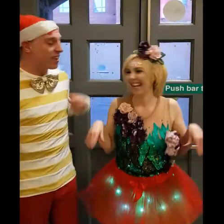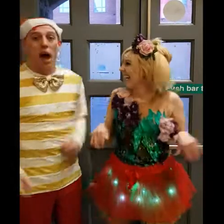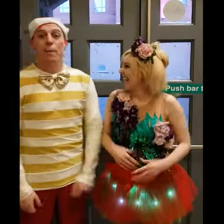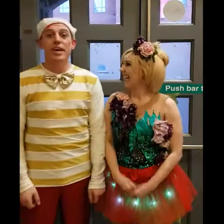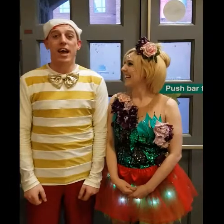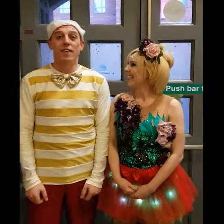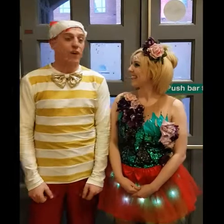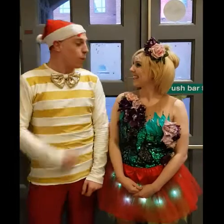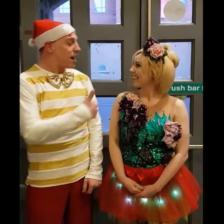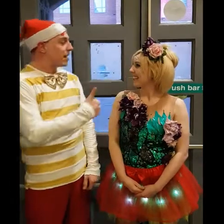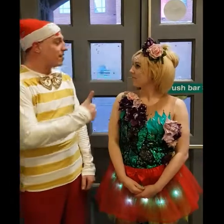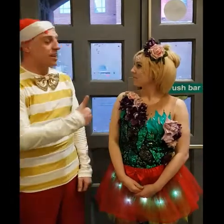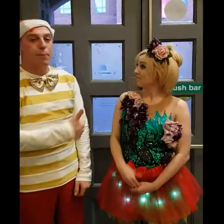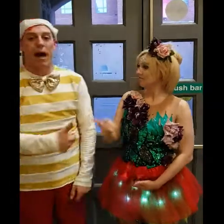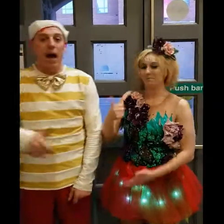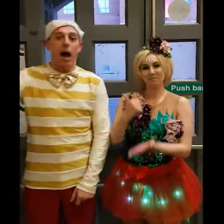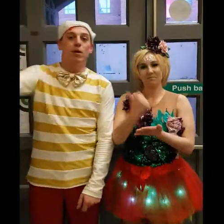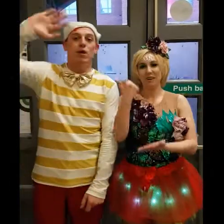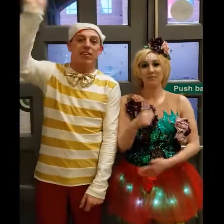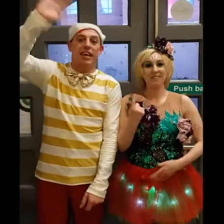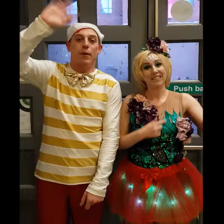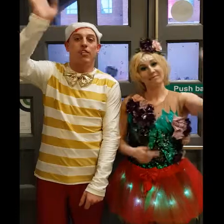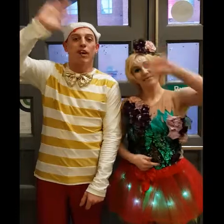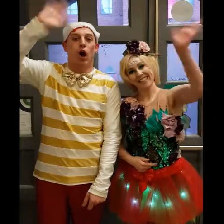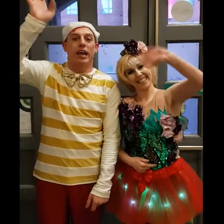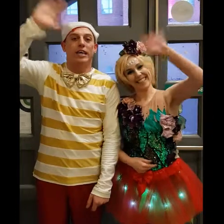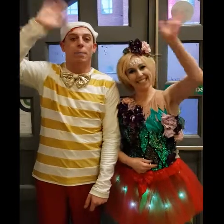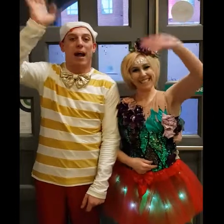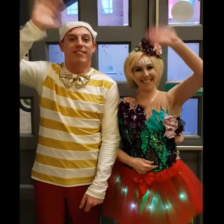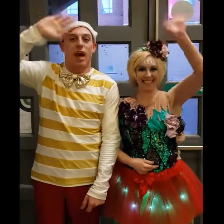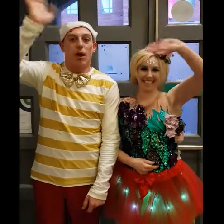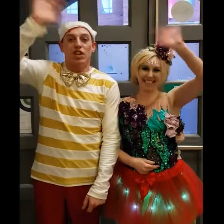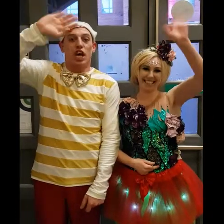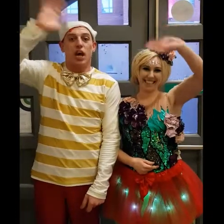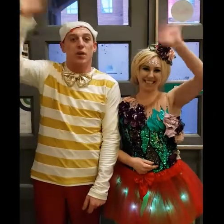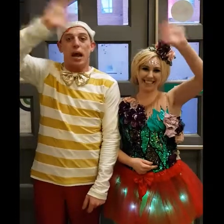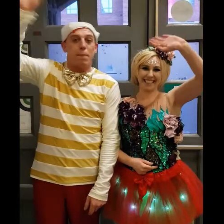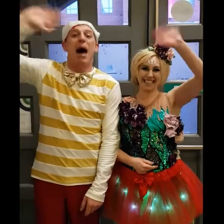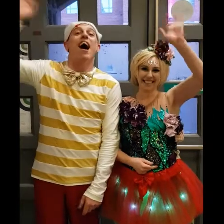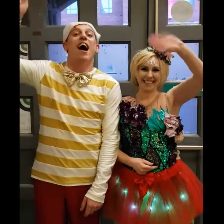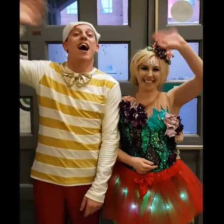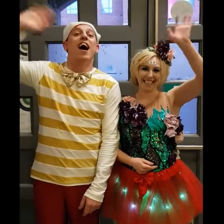fairy. Beautiful. Well done, Tinkerbell. And we'll all see you at Dream Hall Lincoln Panto soon. Bye.